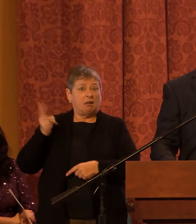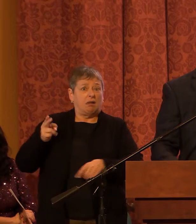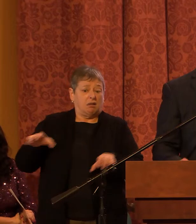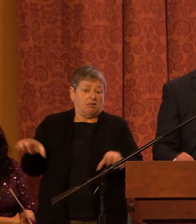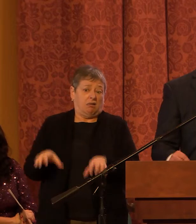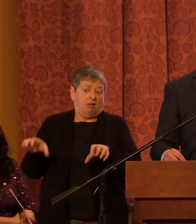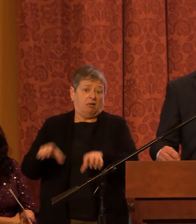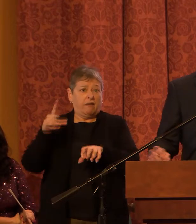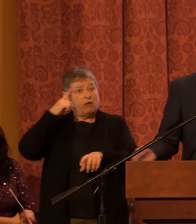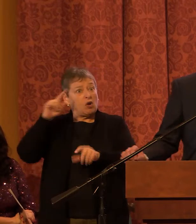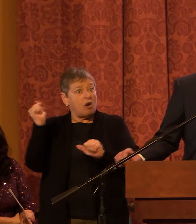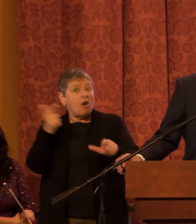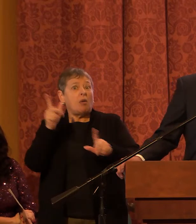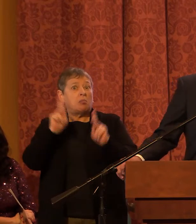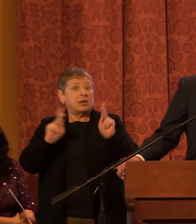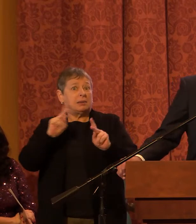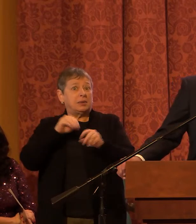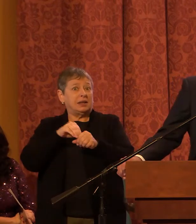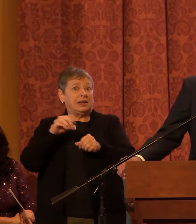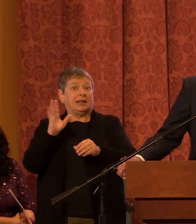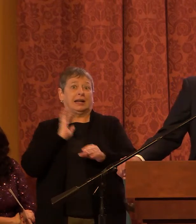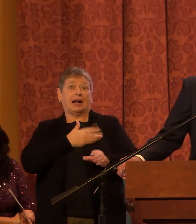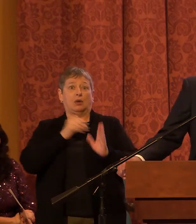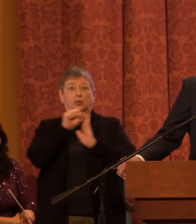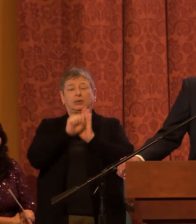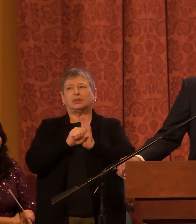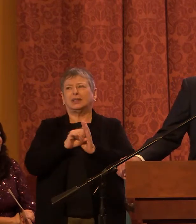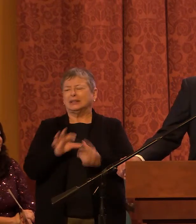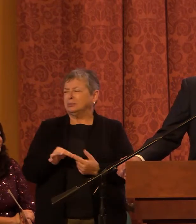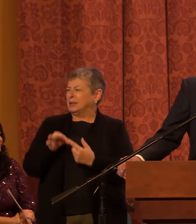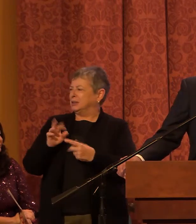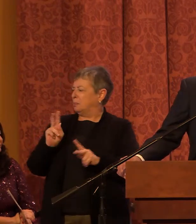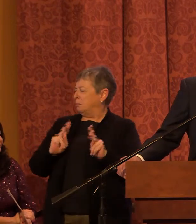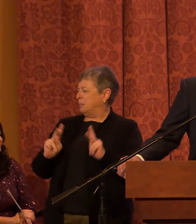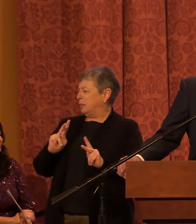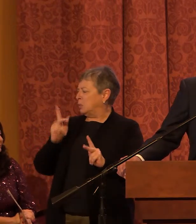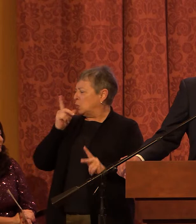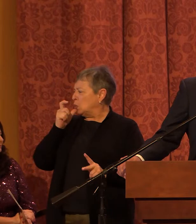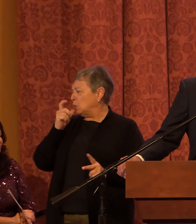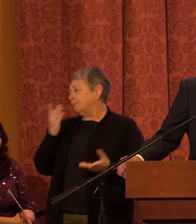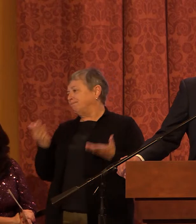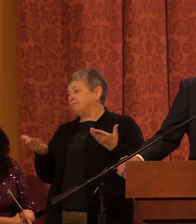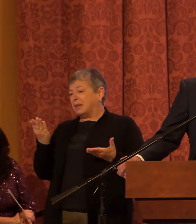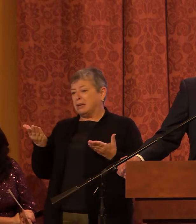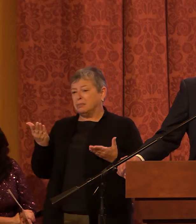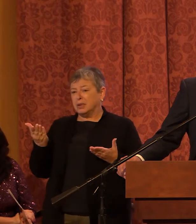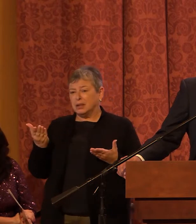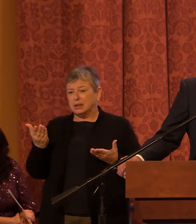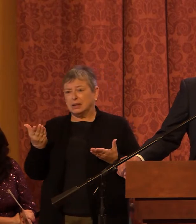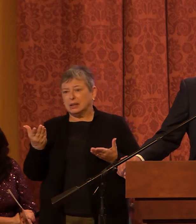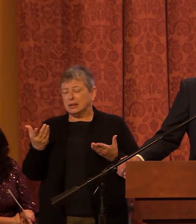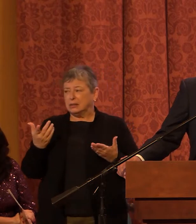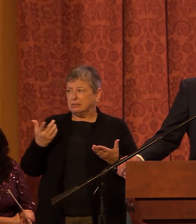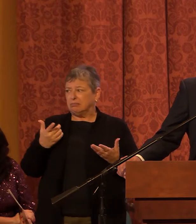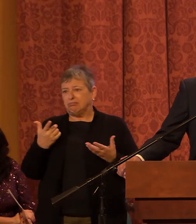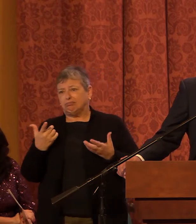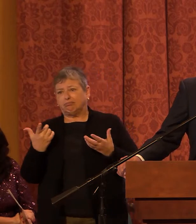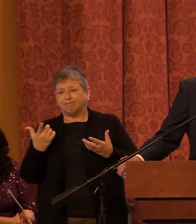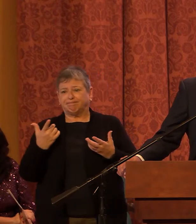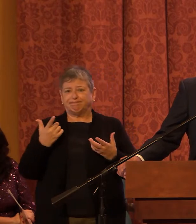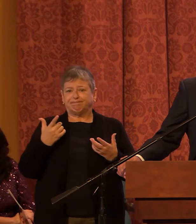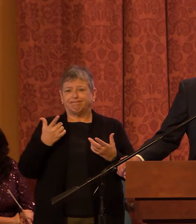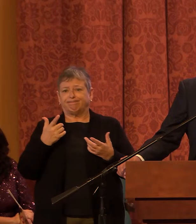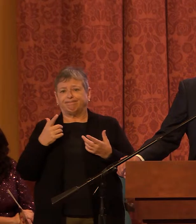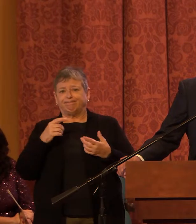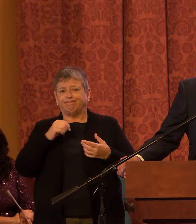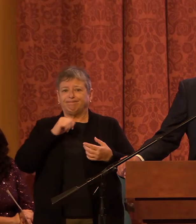everyone in our state, but particularly those who, for whatever reason, may be vulnerable, is without